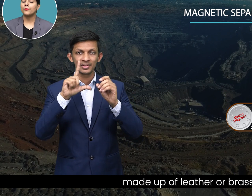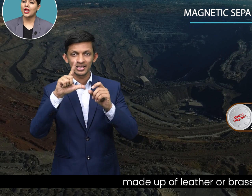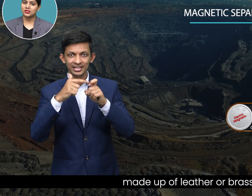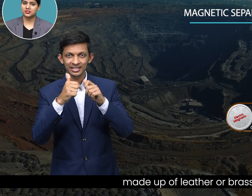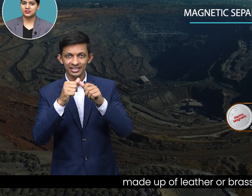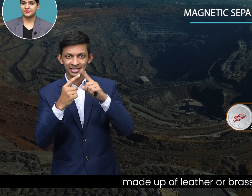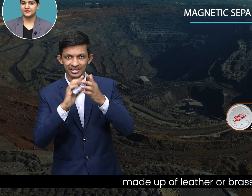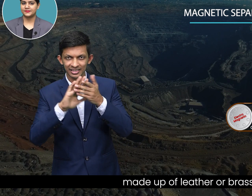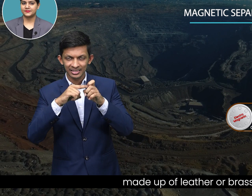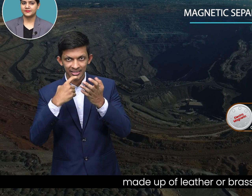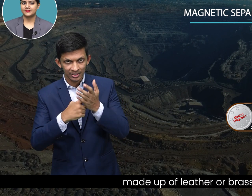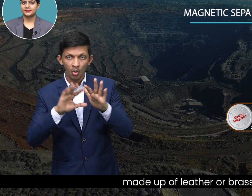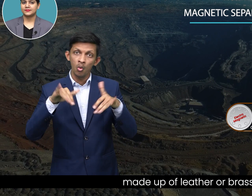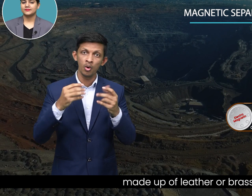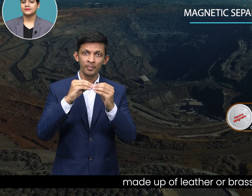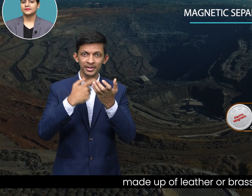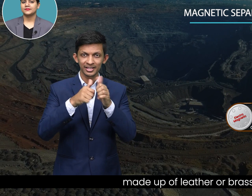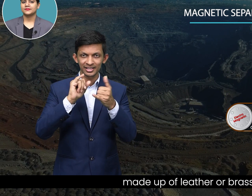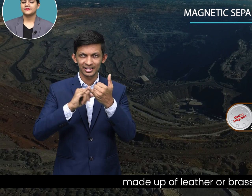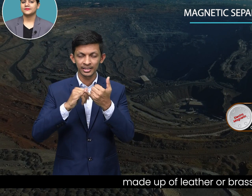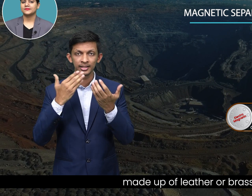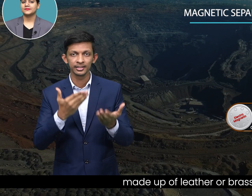or brass.